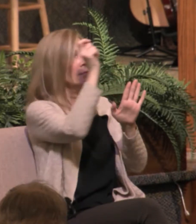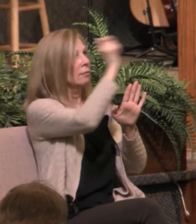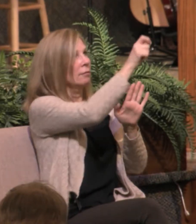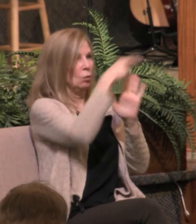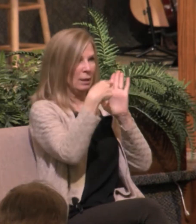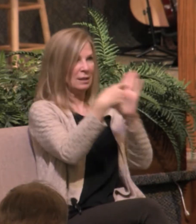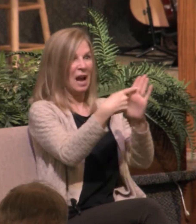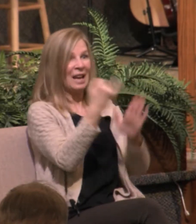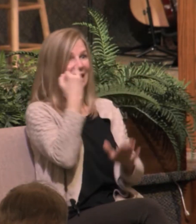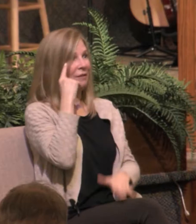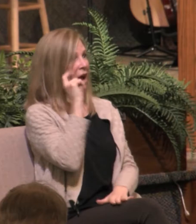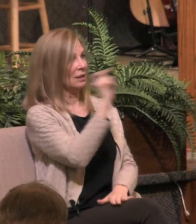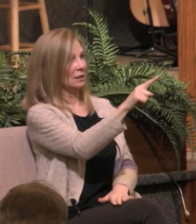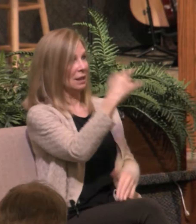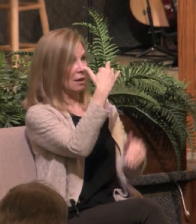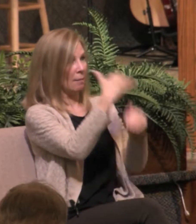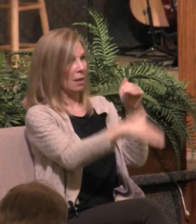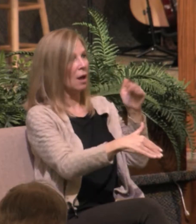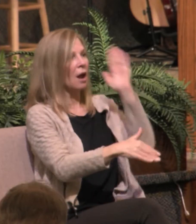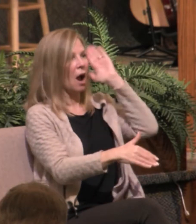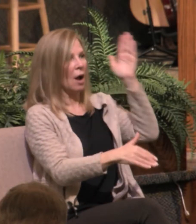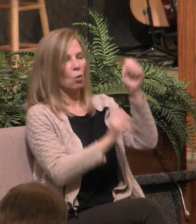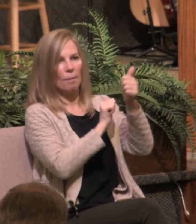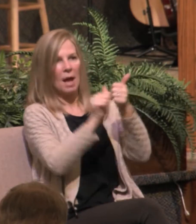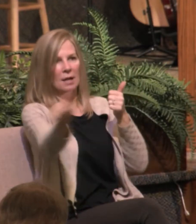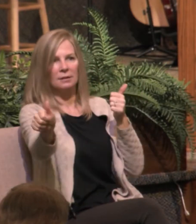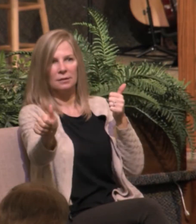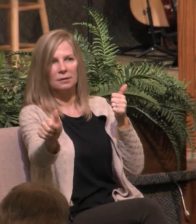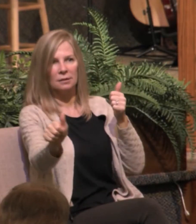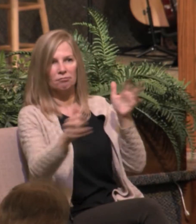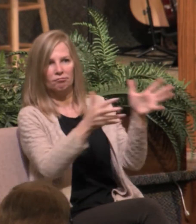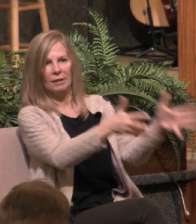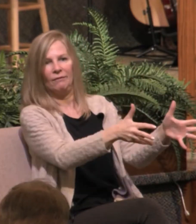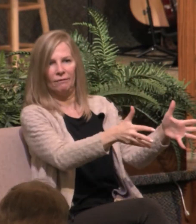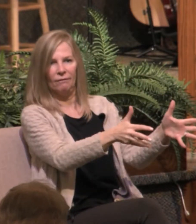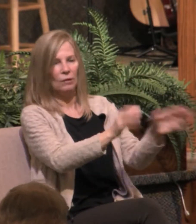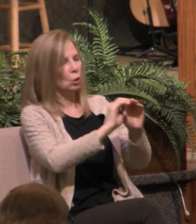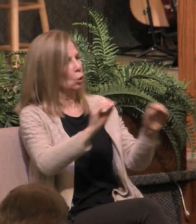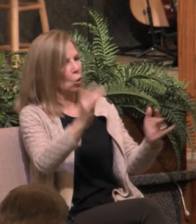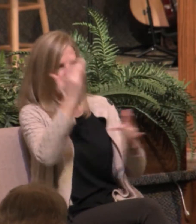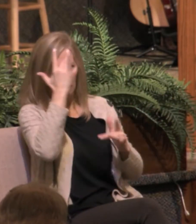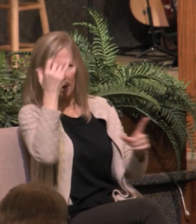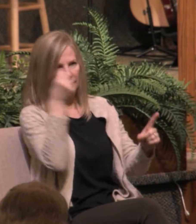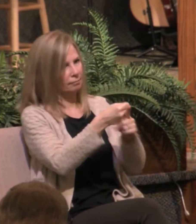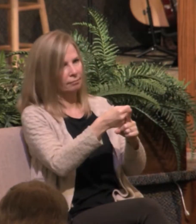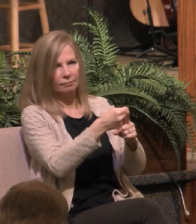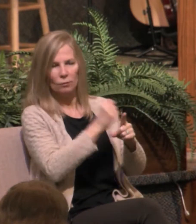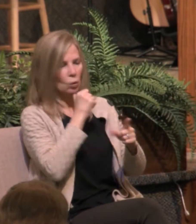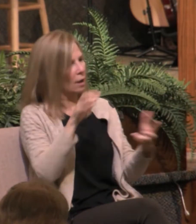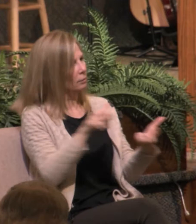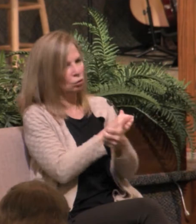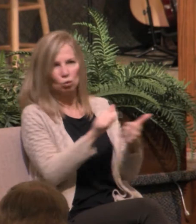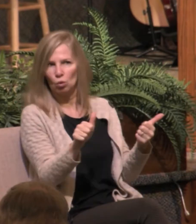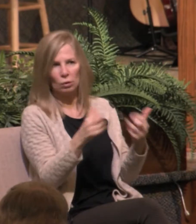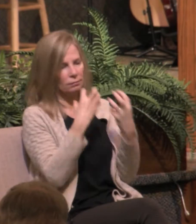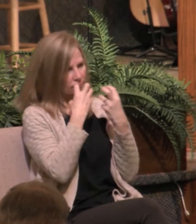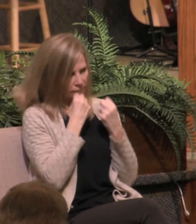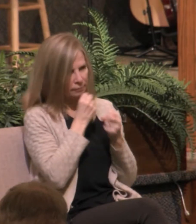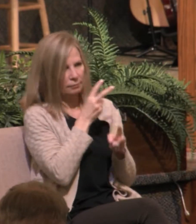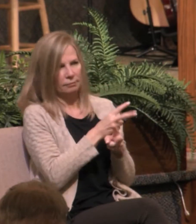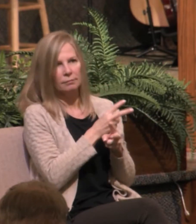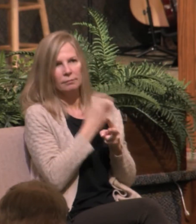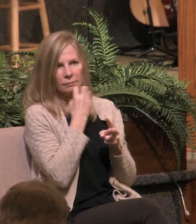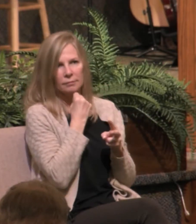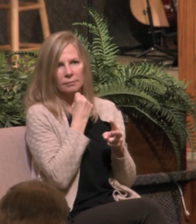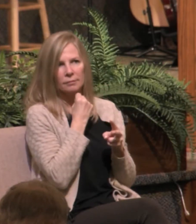you live, and when I see the blood, I will pass over you, and no plague will befall you to destroy you when I strike the land